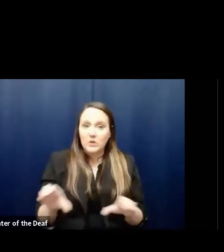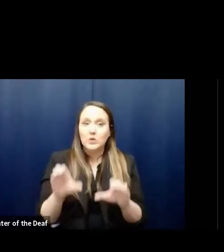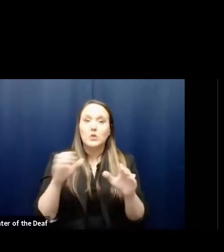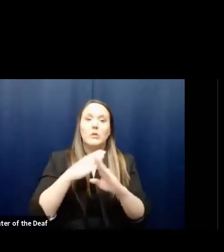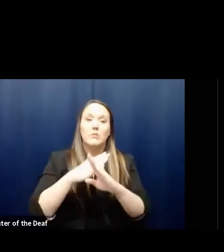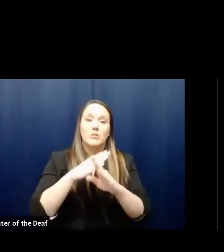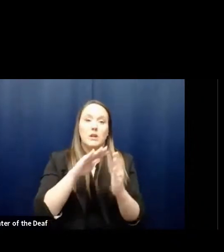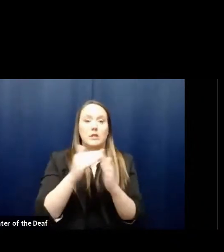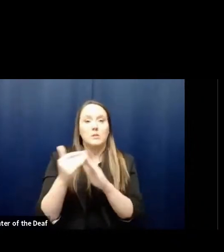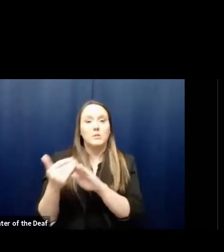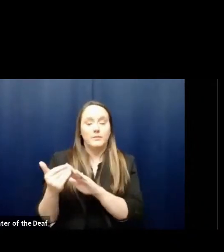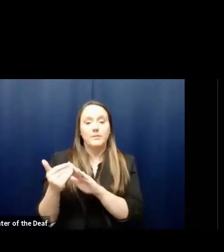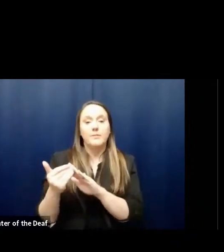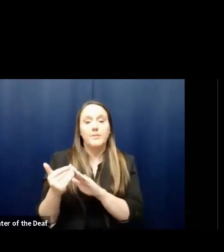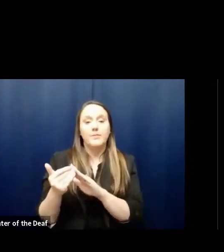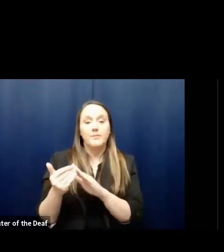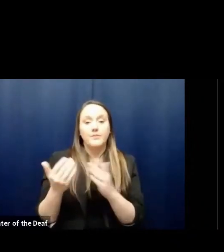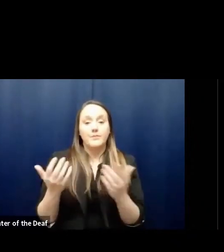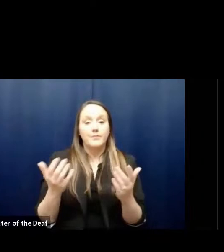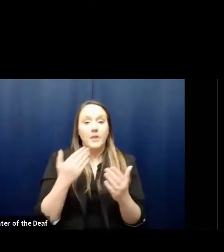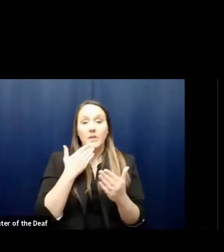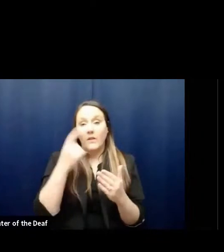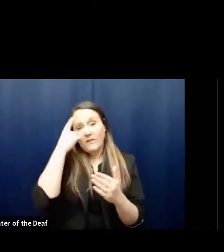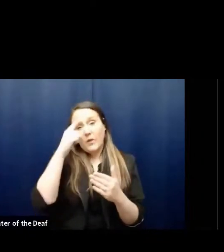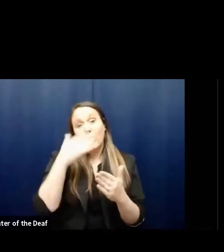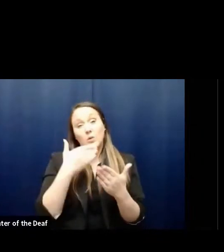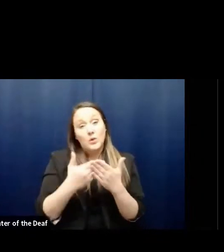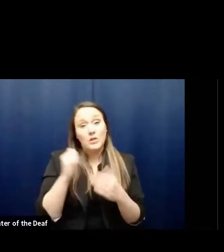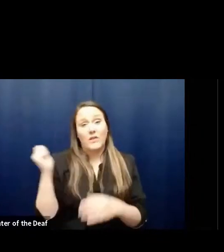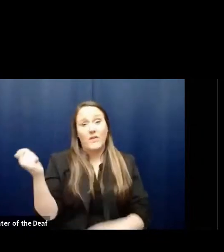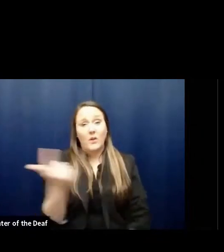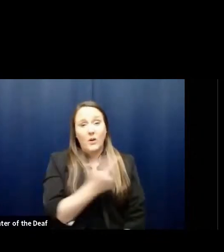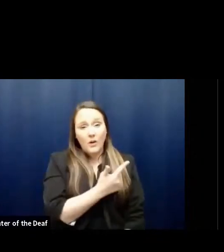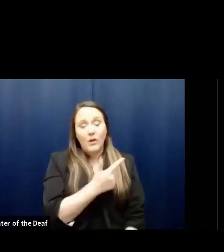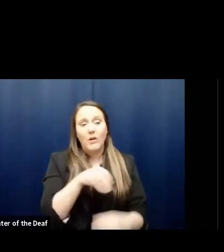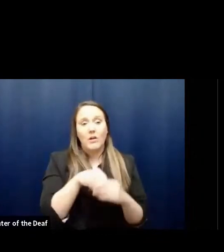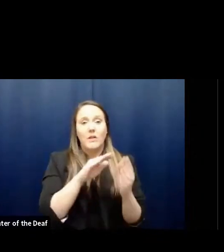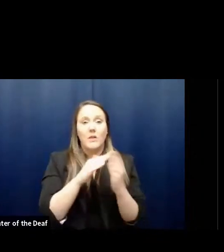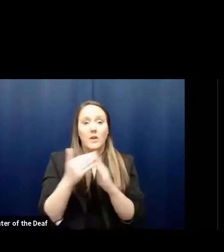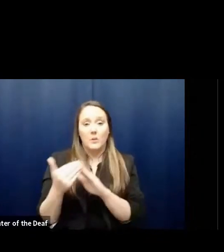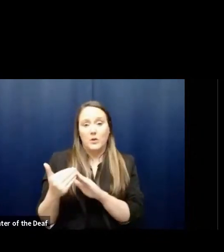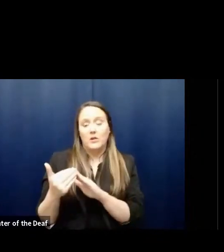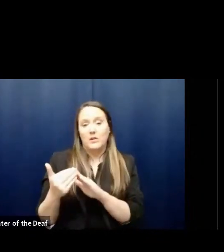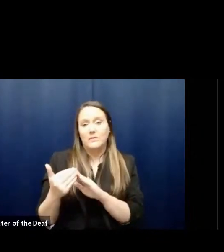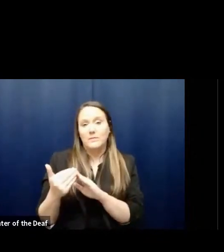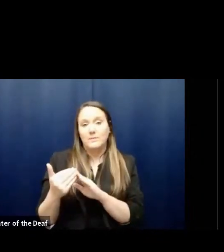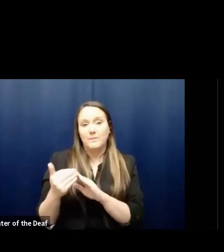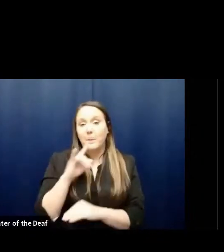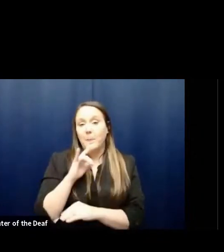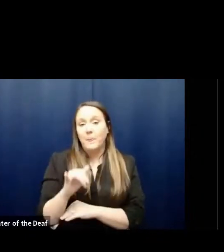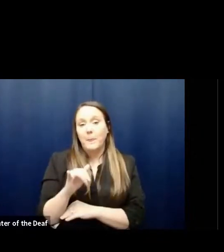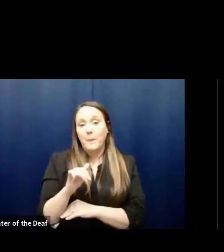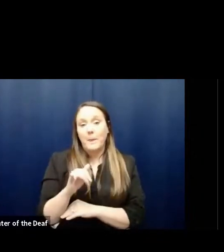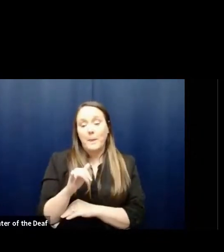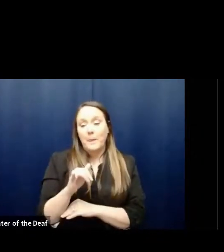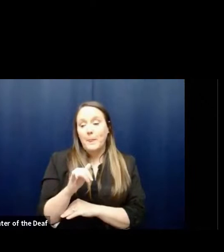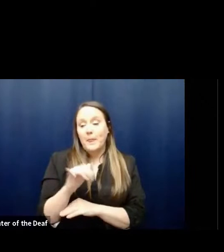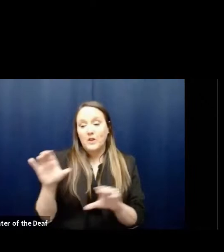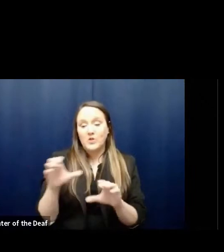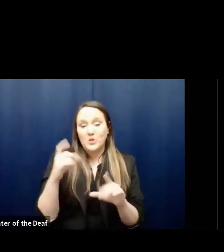community. It's for the good of all. It's really about doing the right